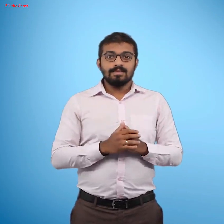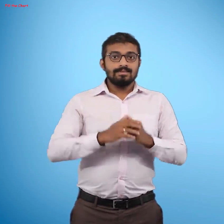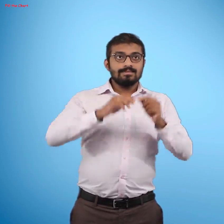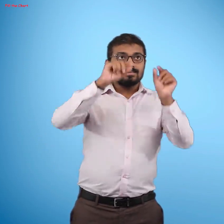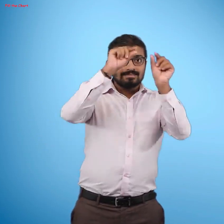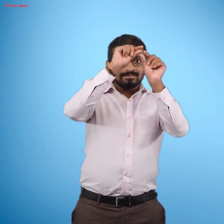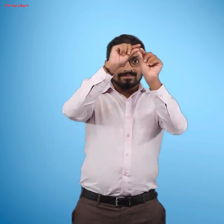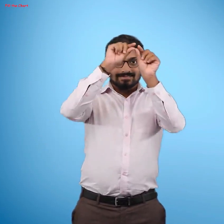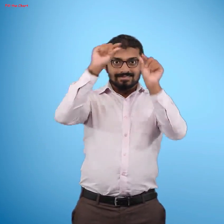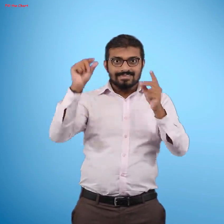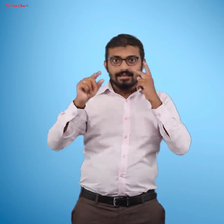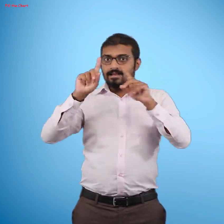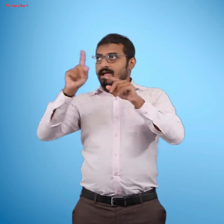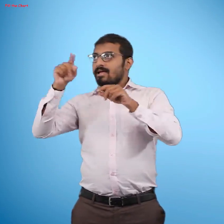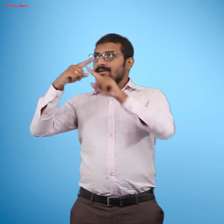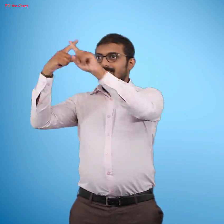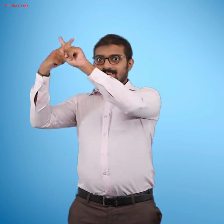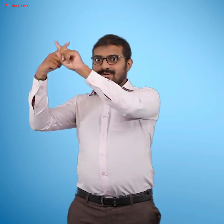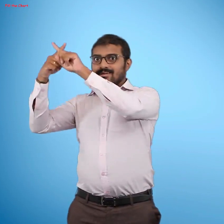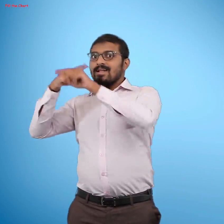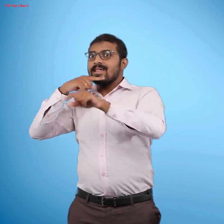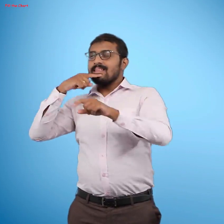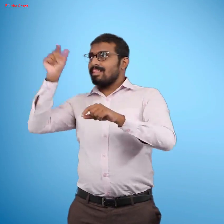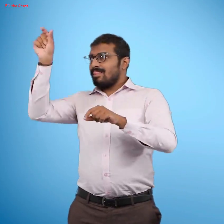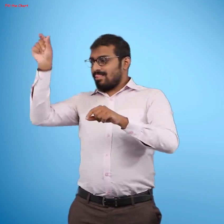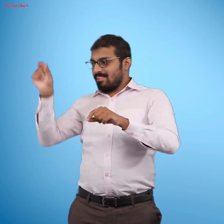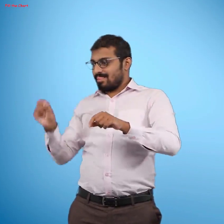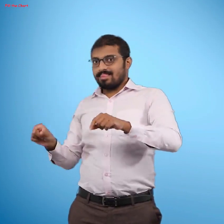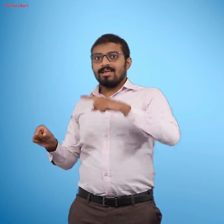The first cell of this table or chart is a cross.